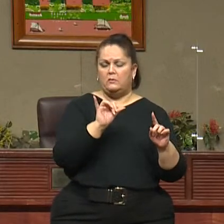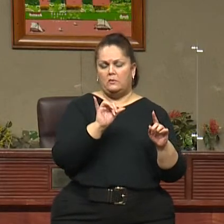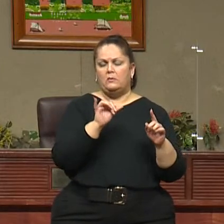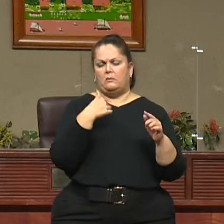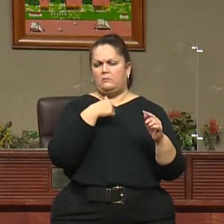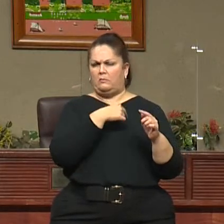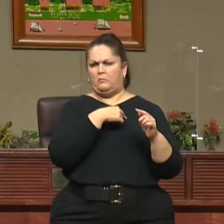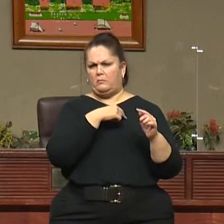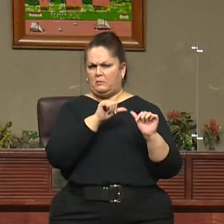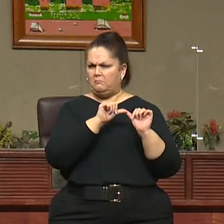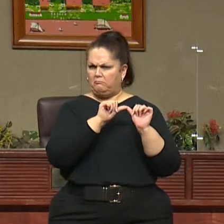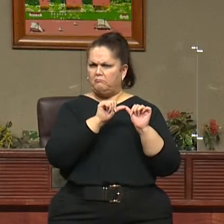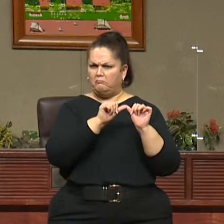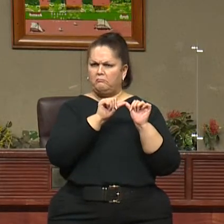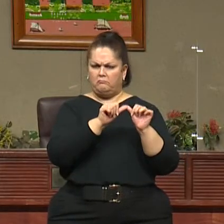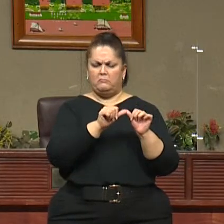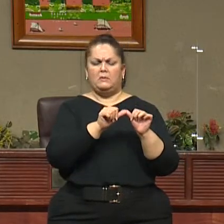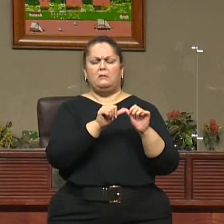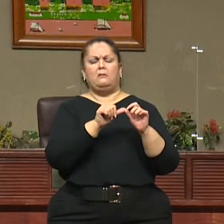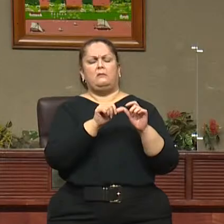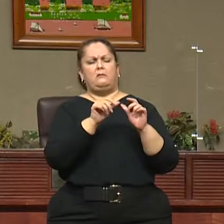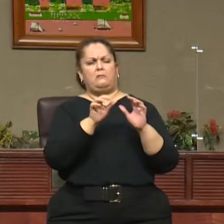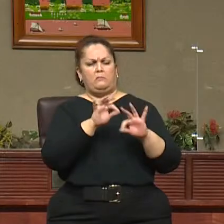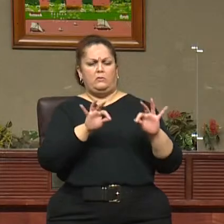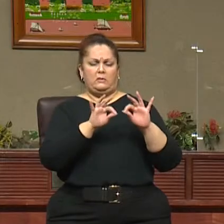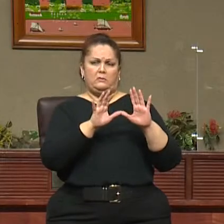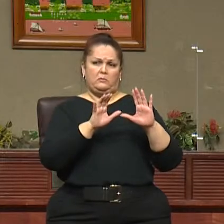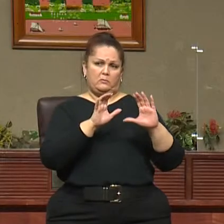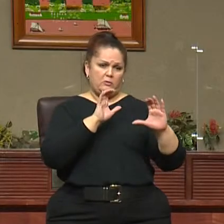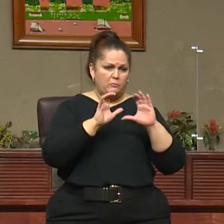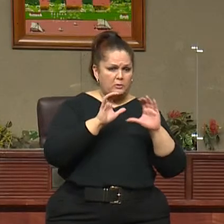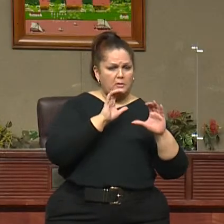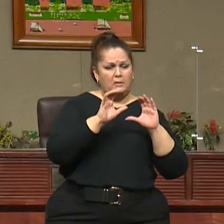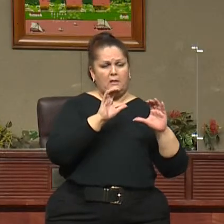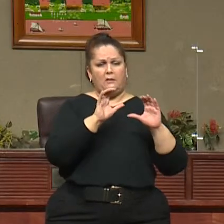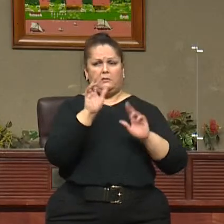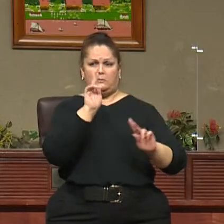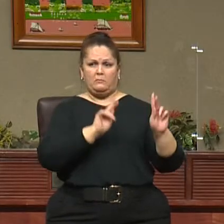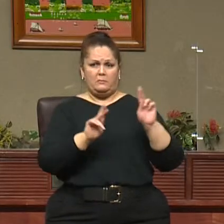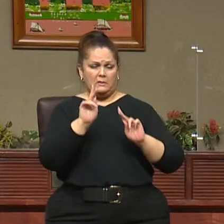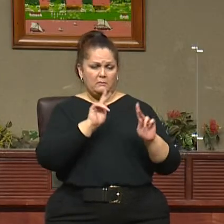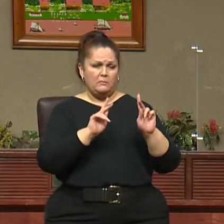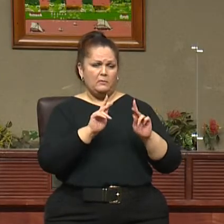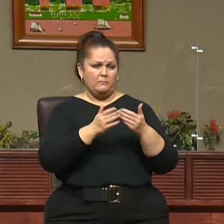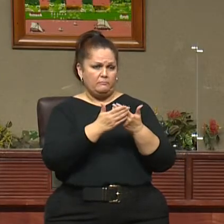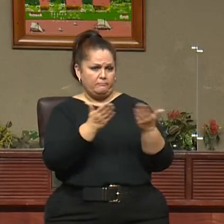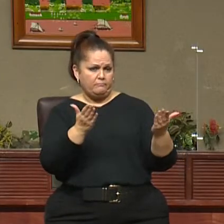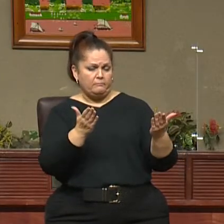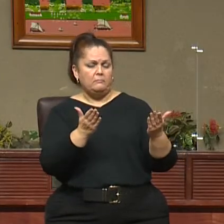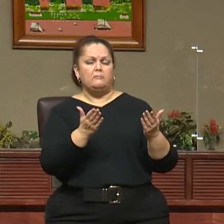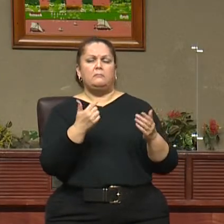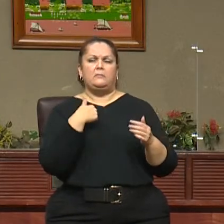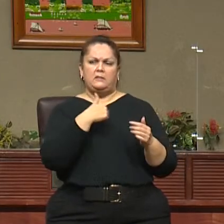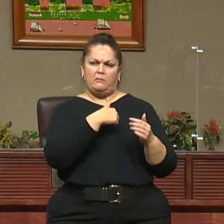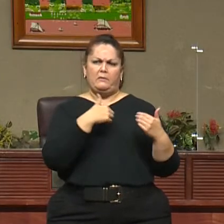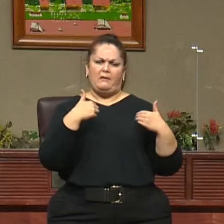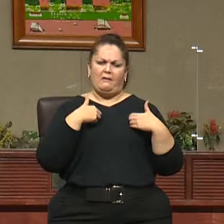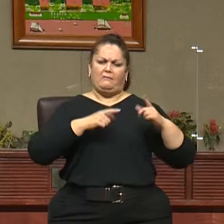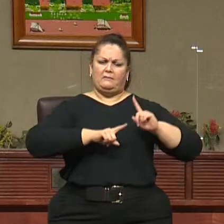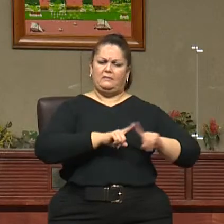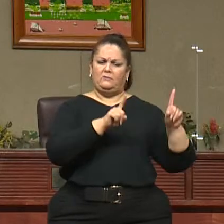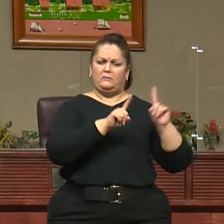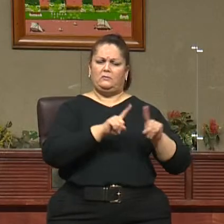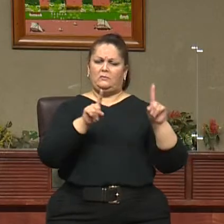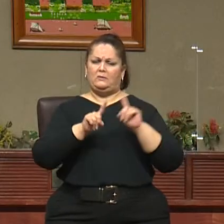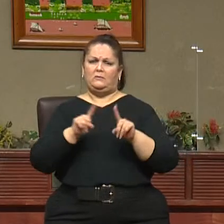continue to communicate to the members of the public that we have numerous opportunities